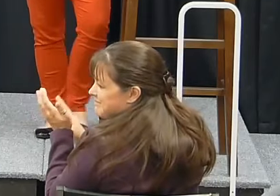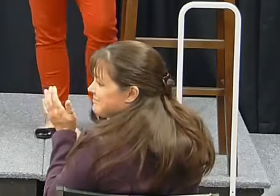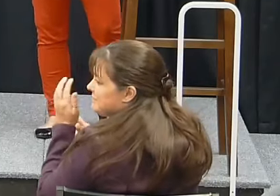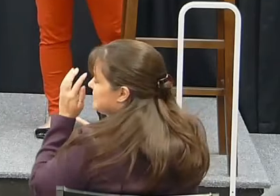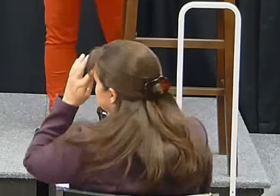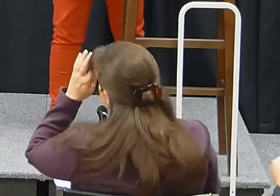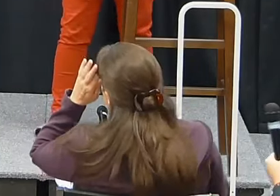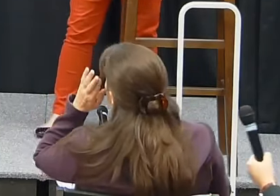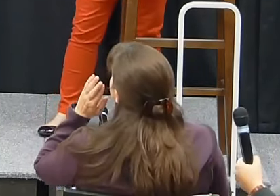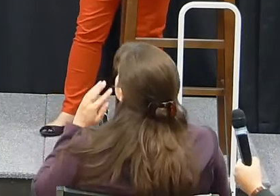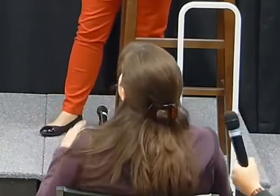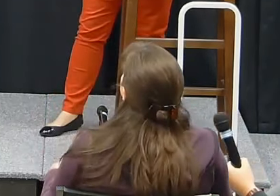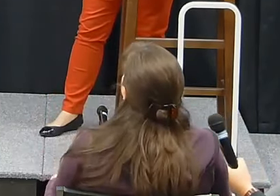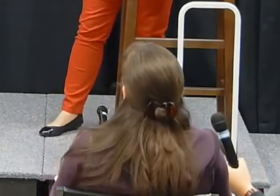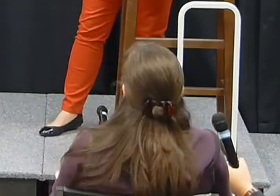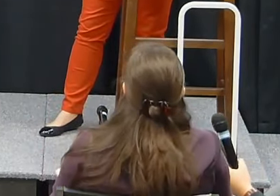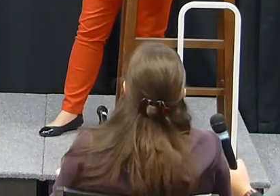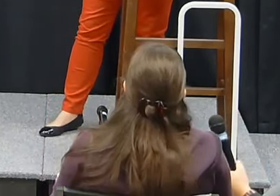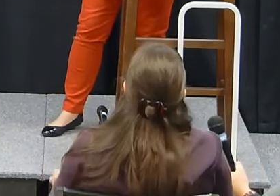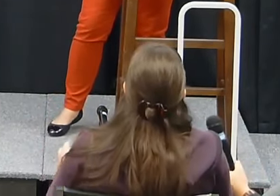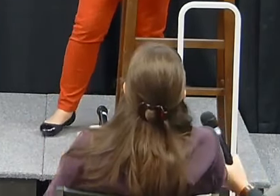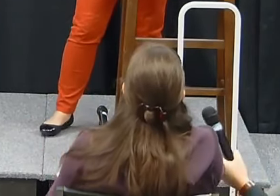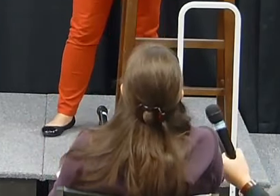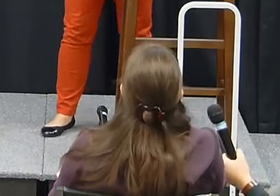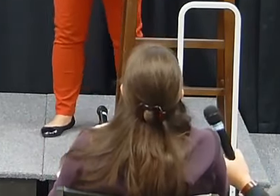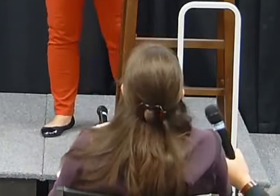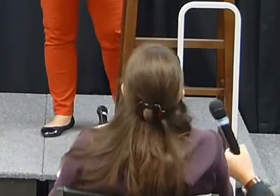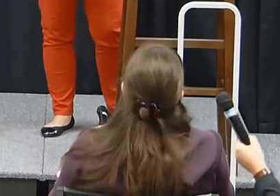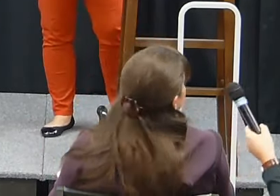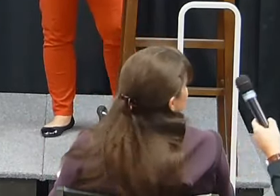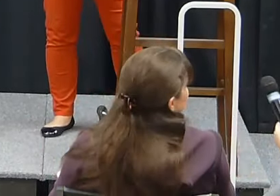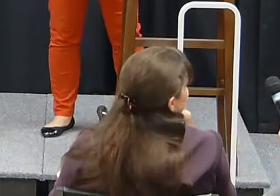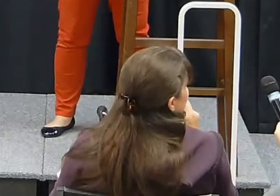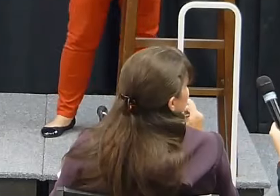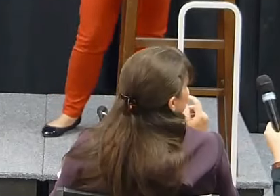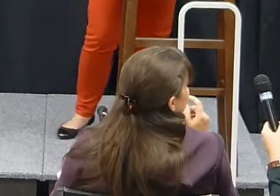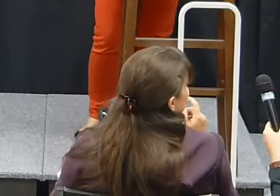Yes. What does it mean by major life activities?